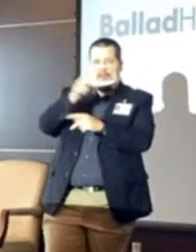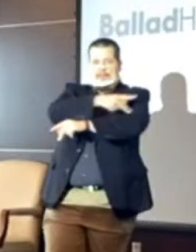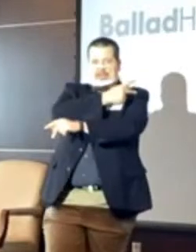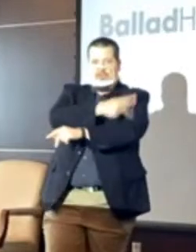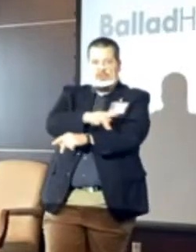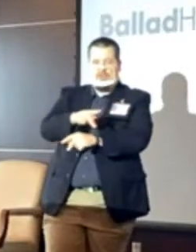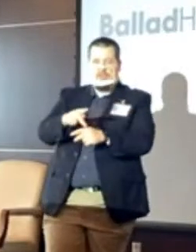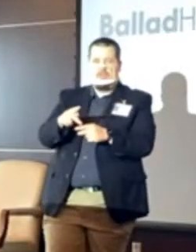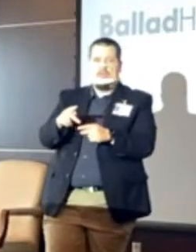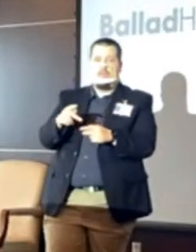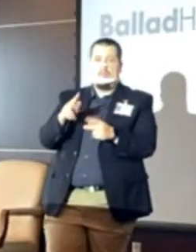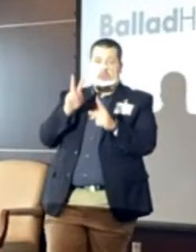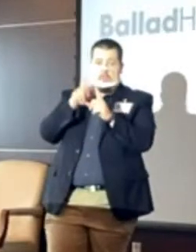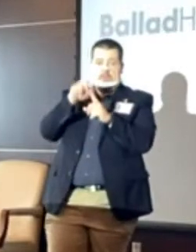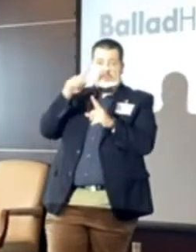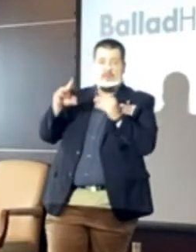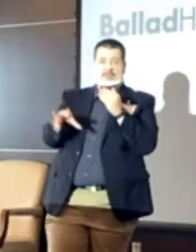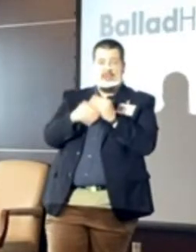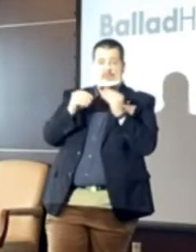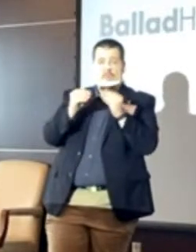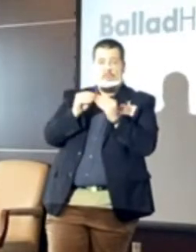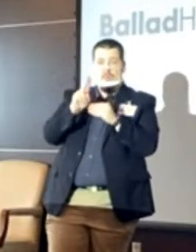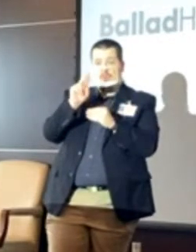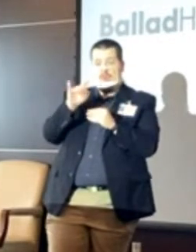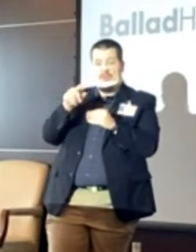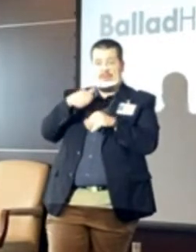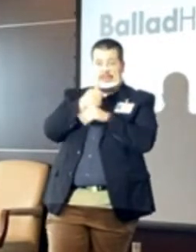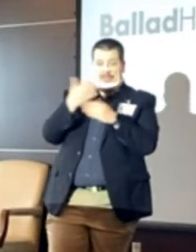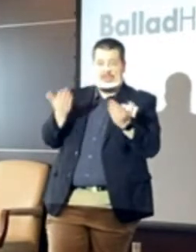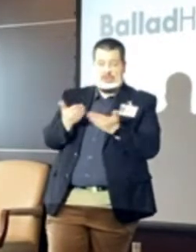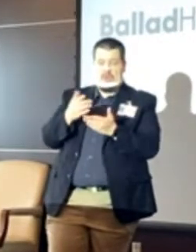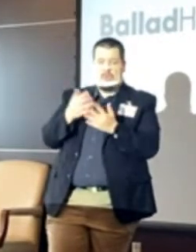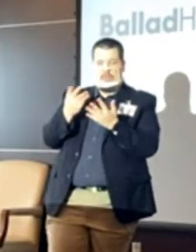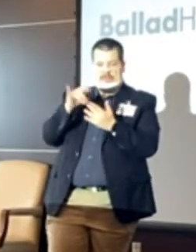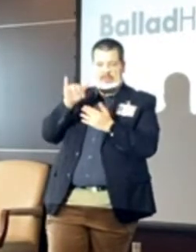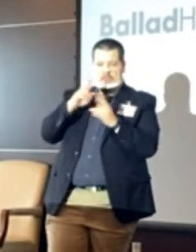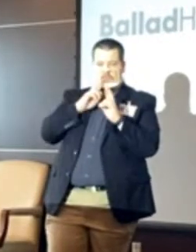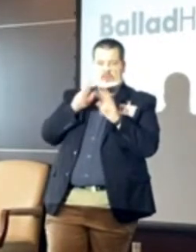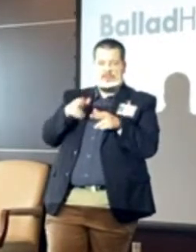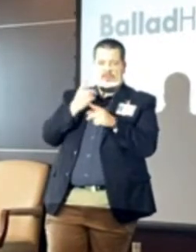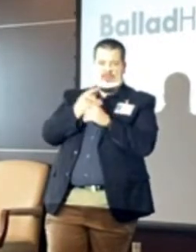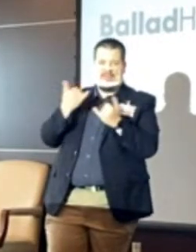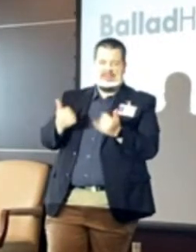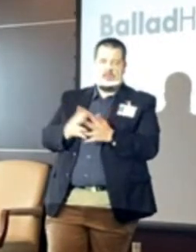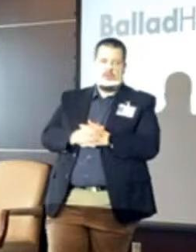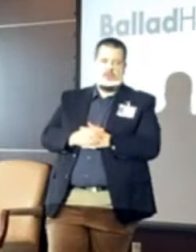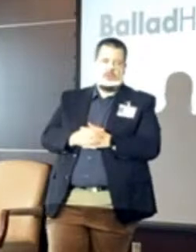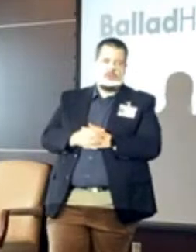patients. We have applied for additional units to be stationed here, and we're waiting for that response at this time.